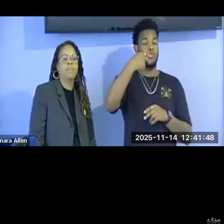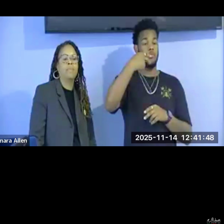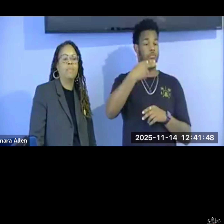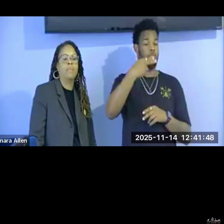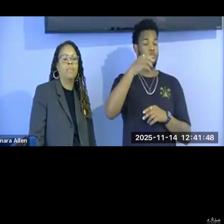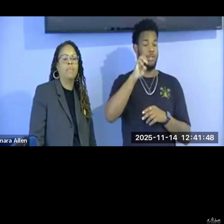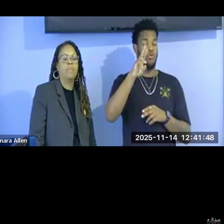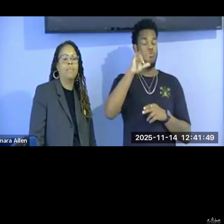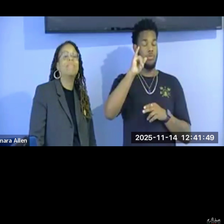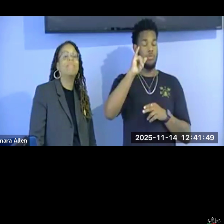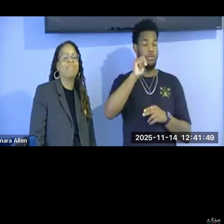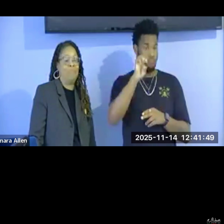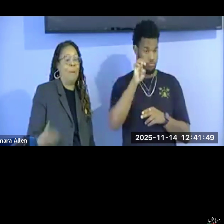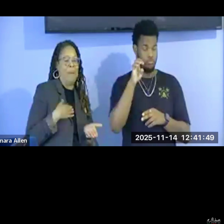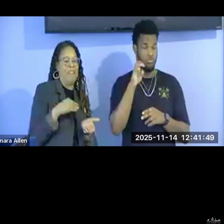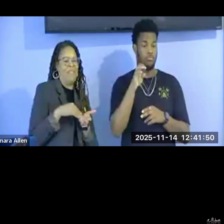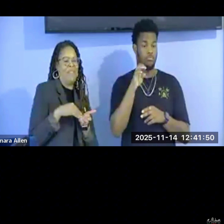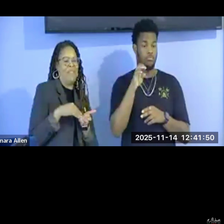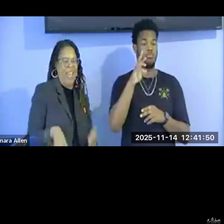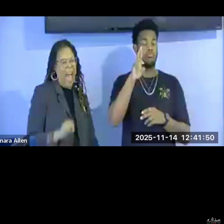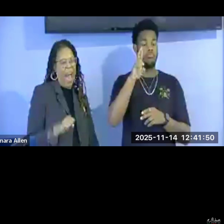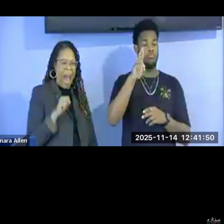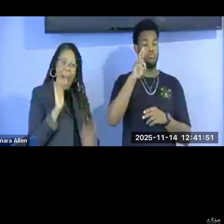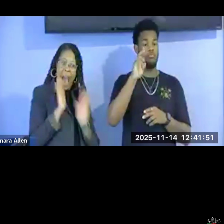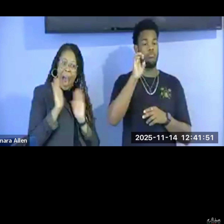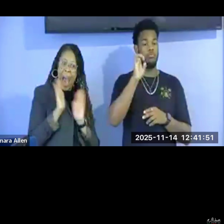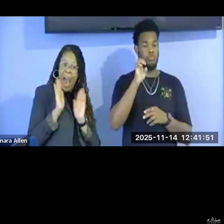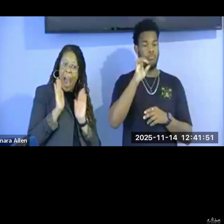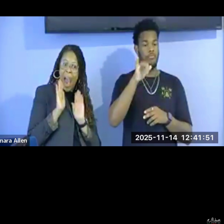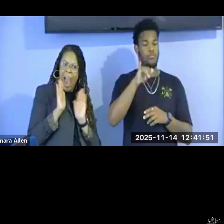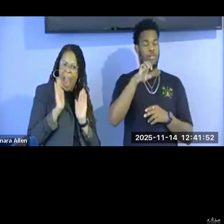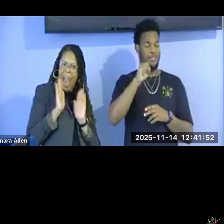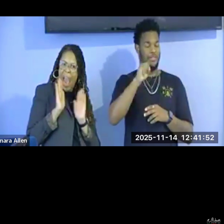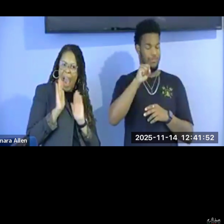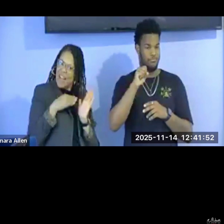The question is from Catherine Reyes.